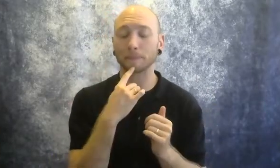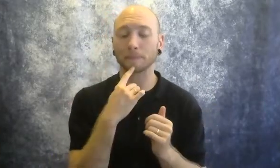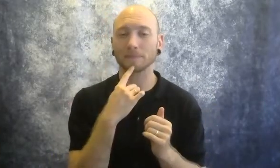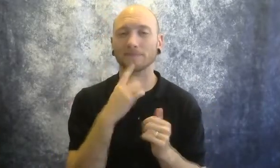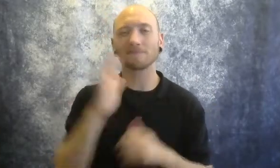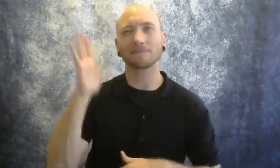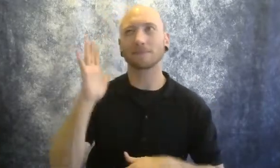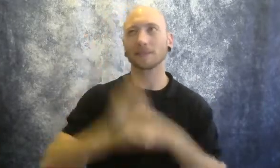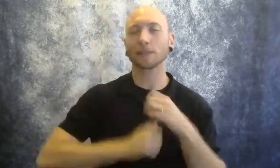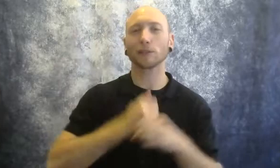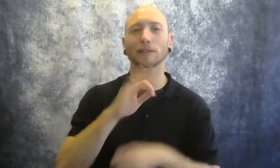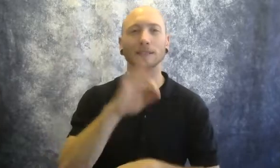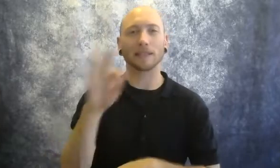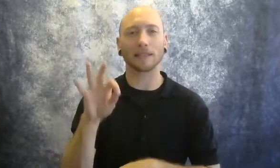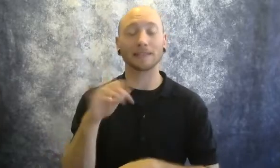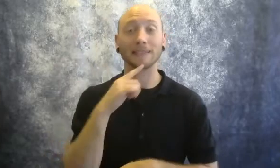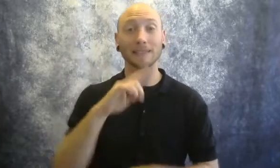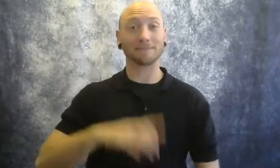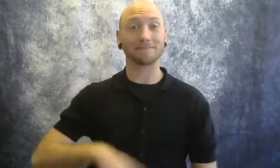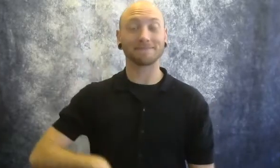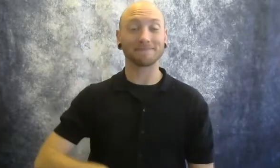while later, and it says, this is back in